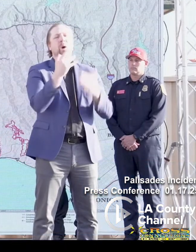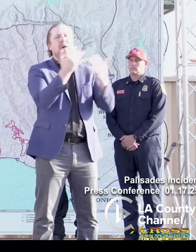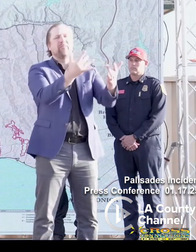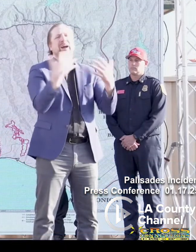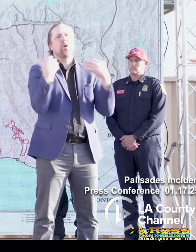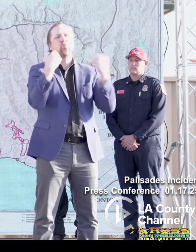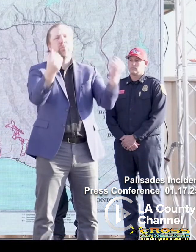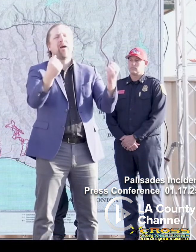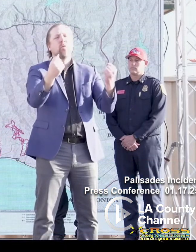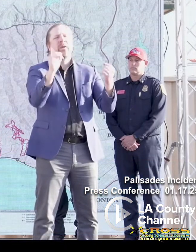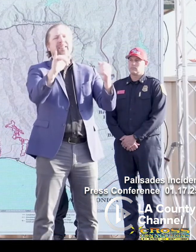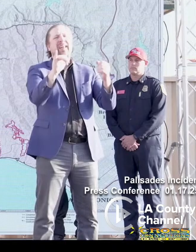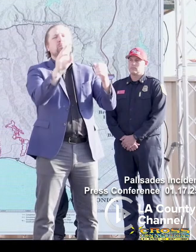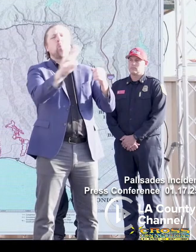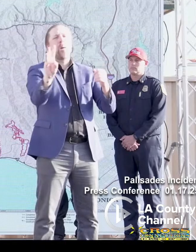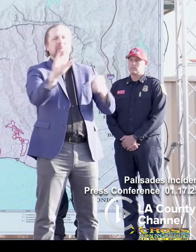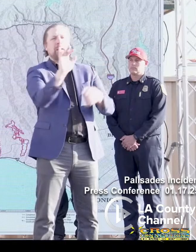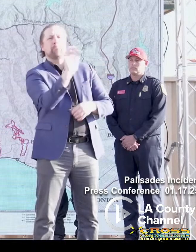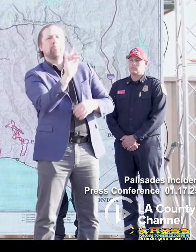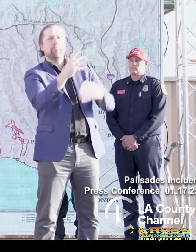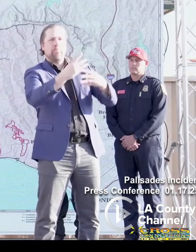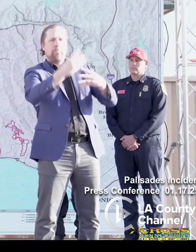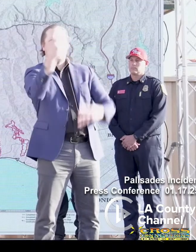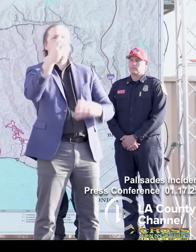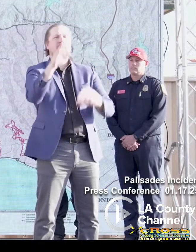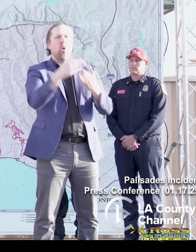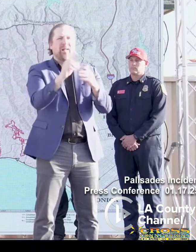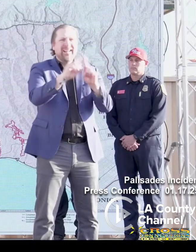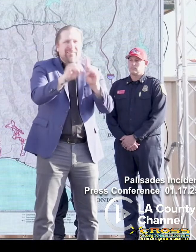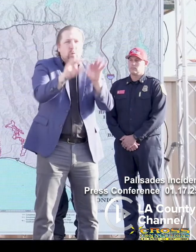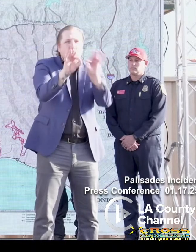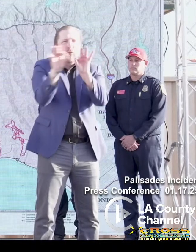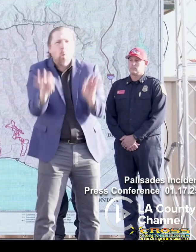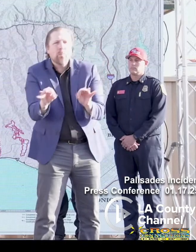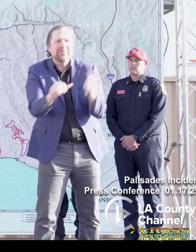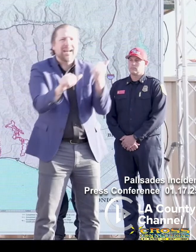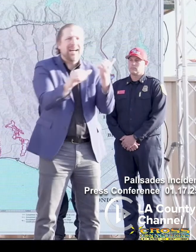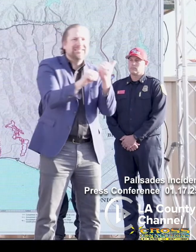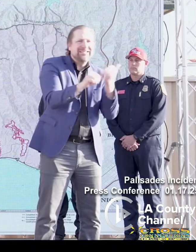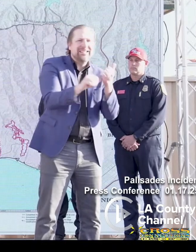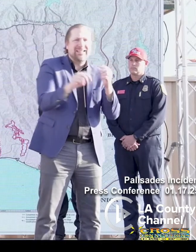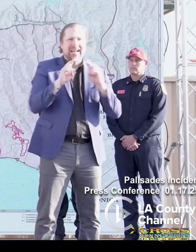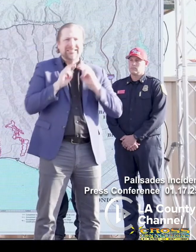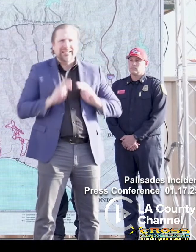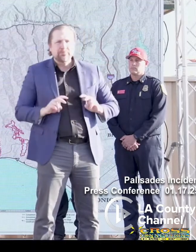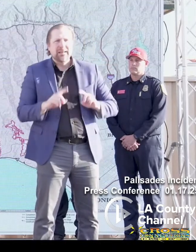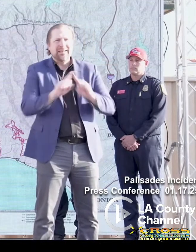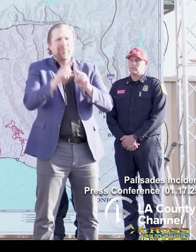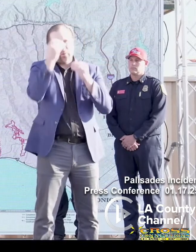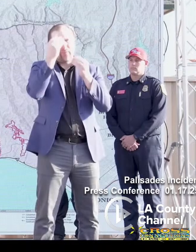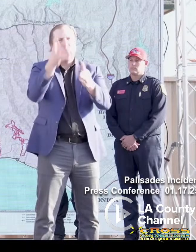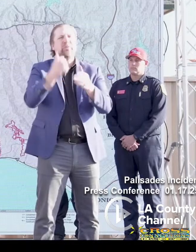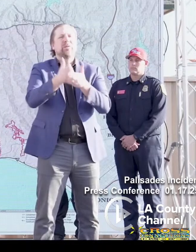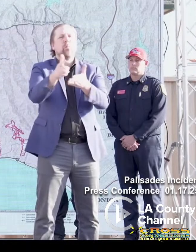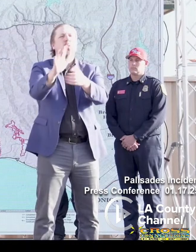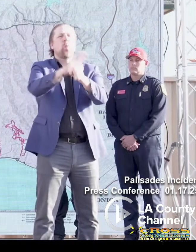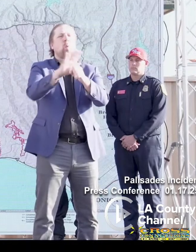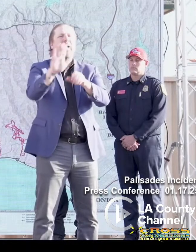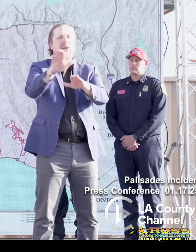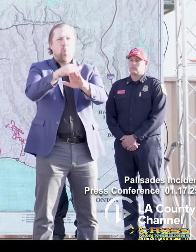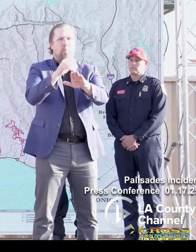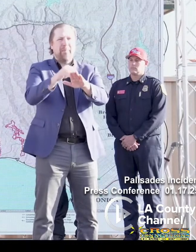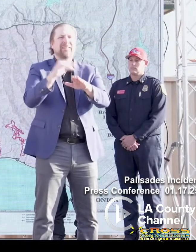where you'll find a variety of forms of assistance, damage assessment claims, and information to help locate pets in